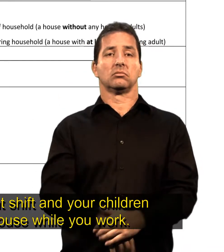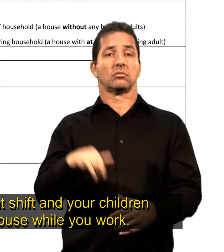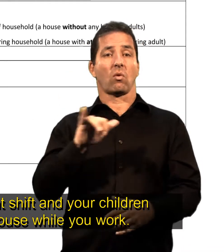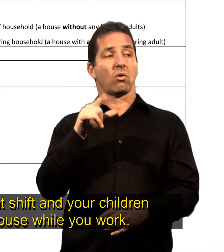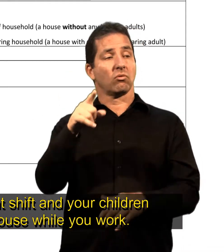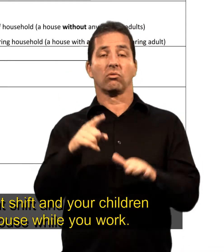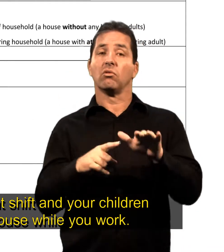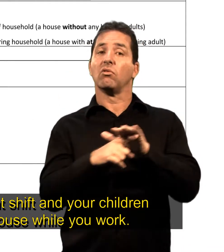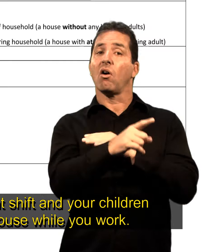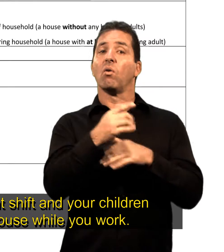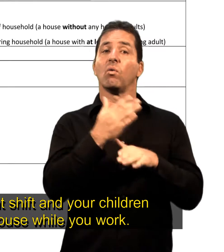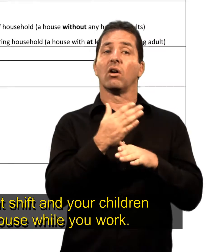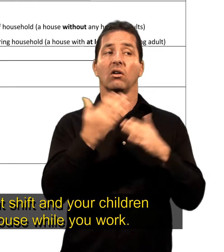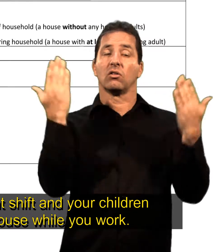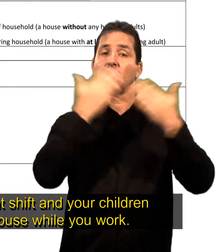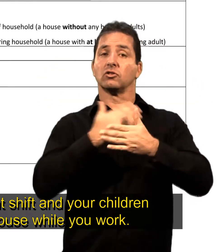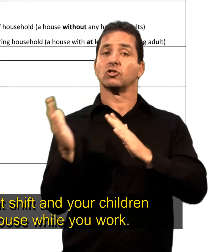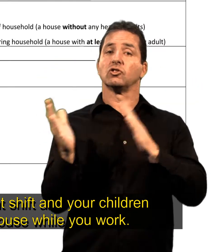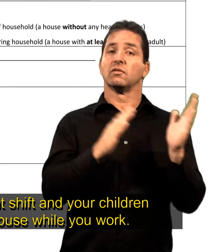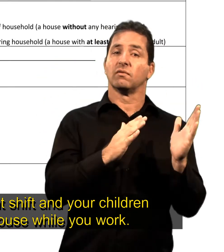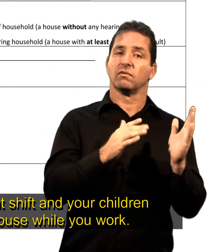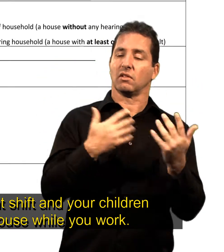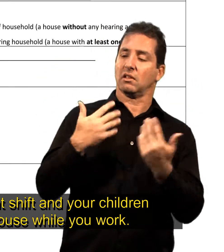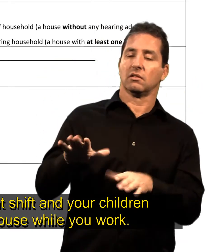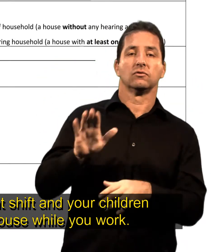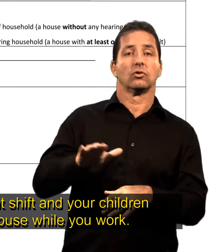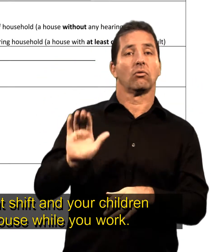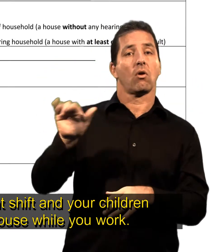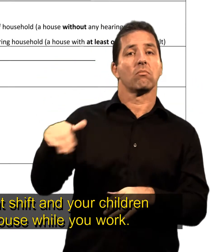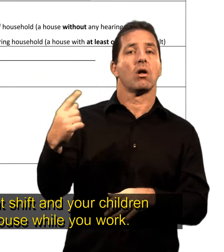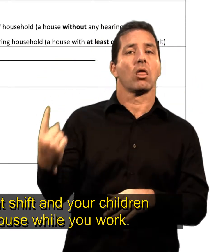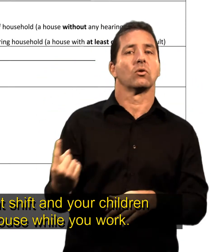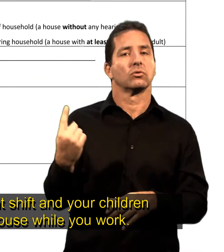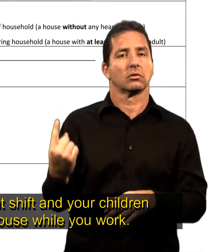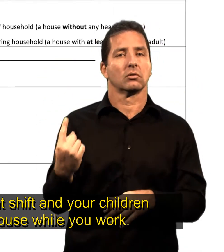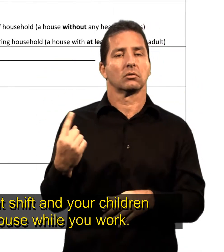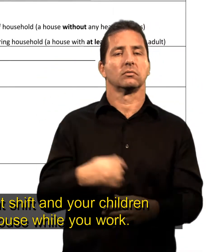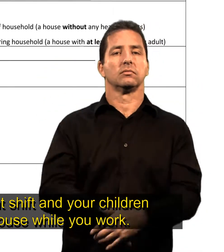or that you work night shift and your children are alone in the house while you work.